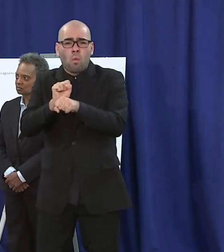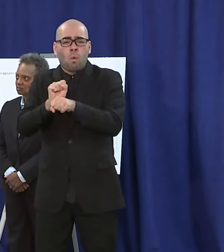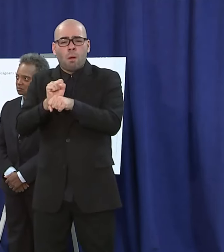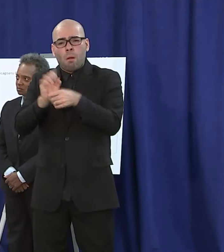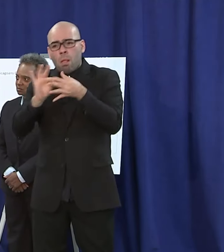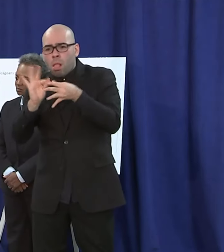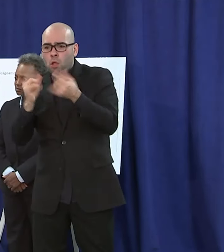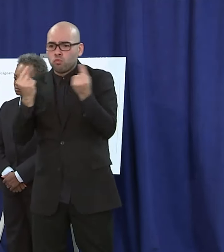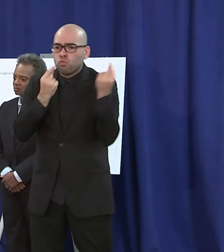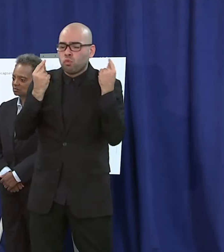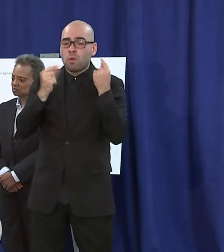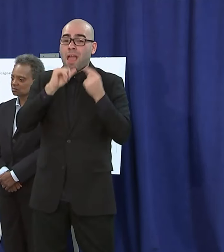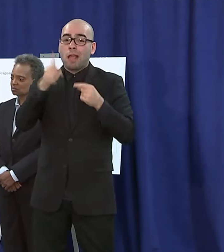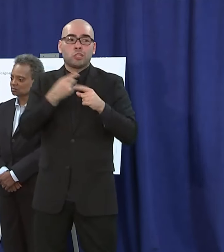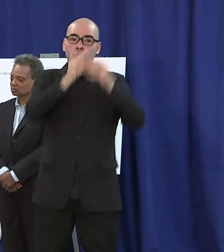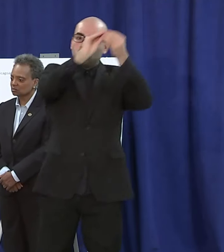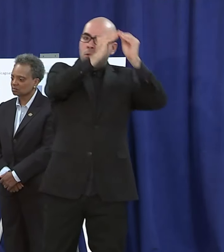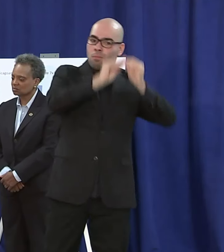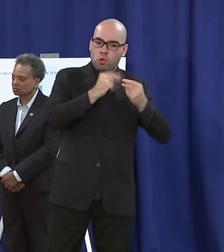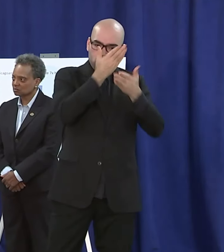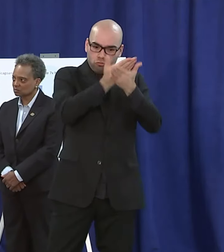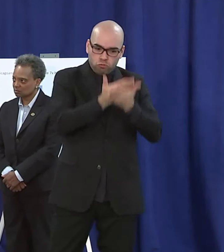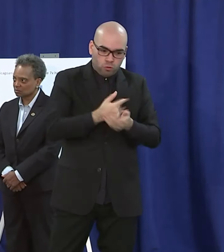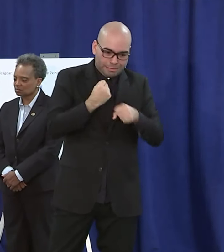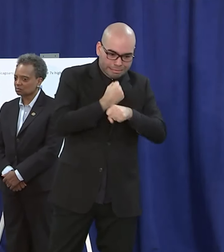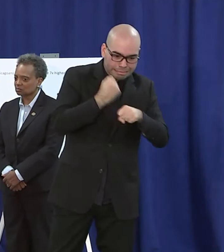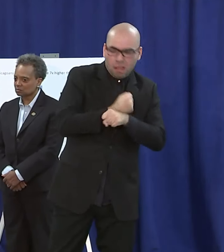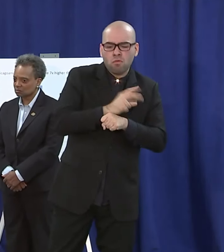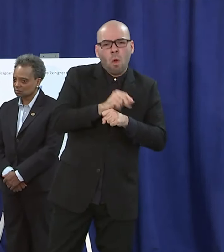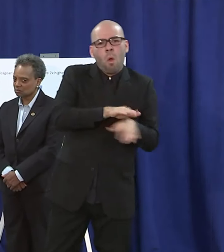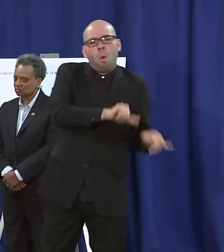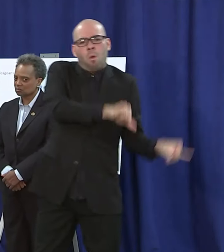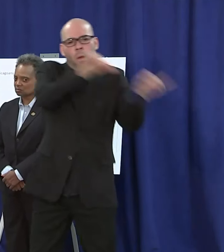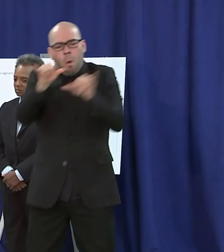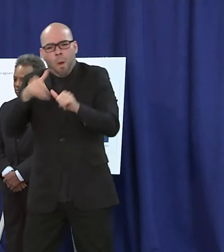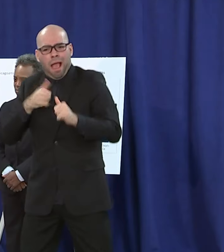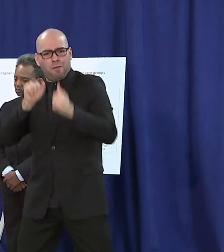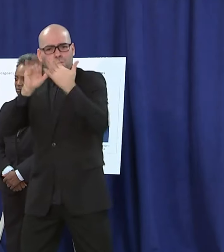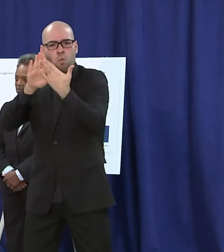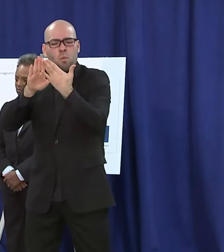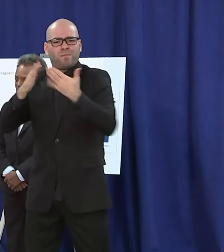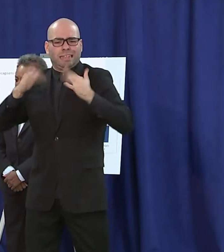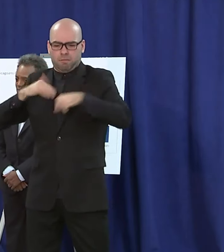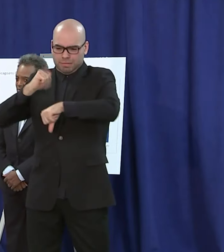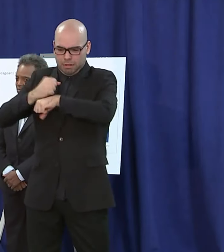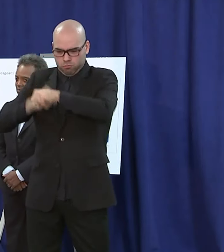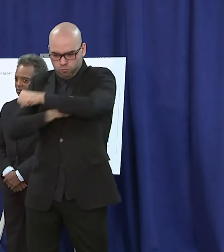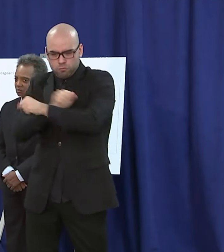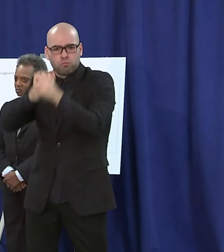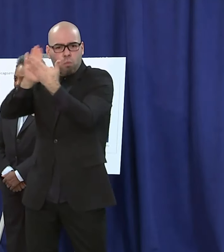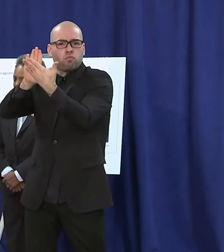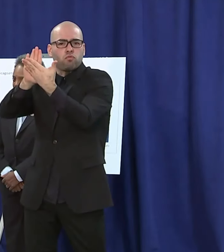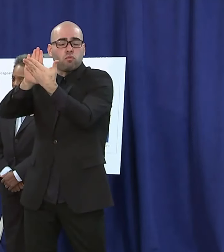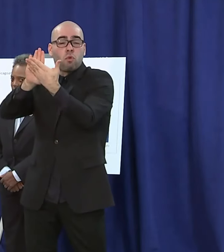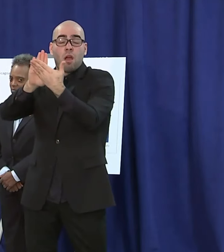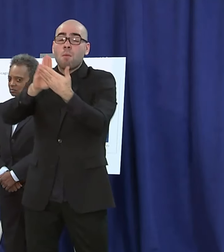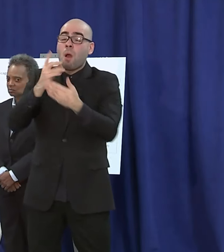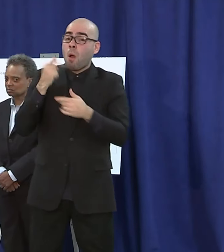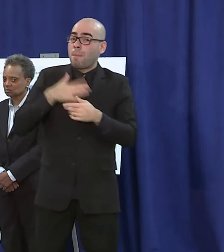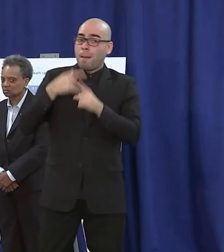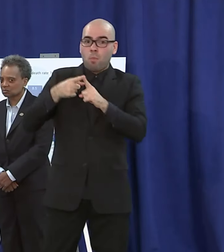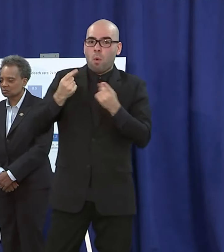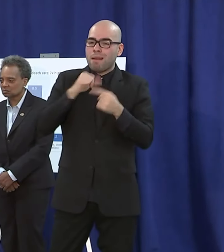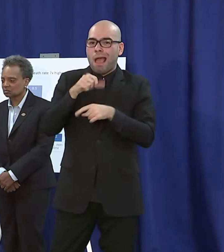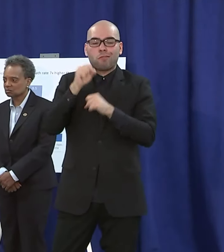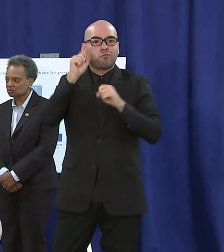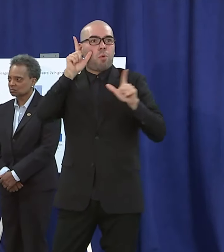but we're talking about action and using the community and mobilizing everyone to do this together. Why was it not unexpected? Because we've seen